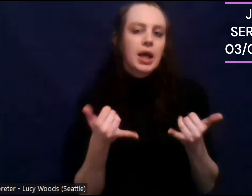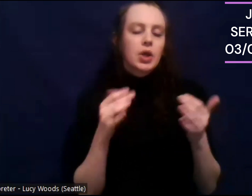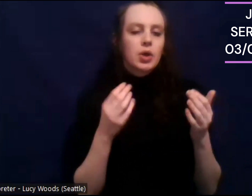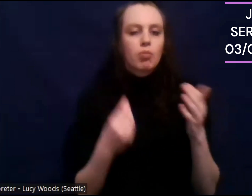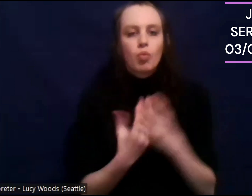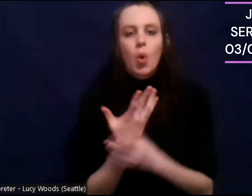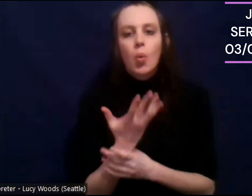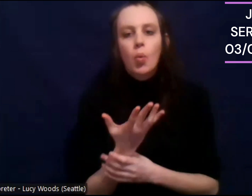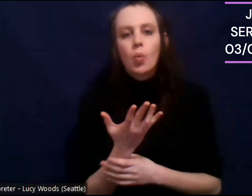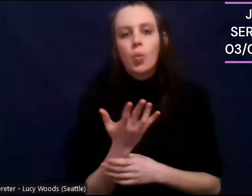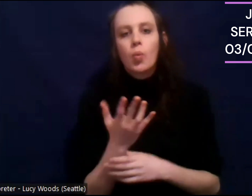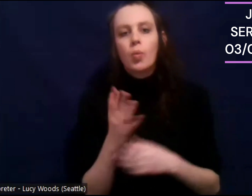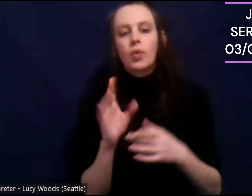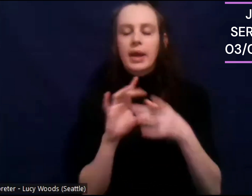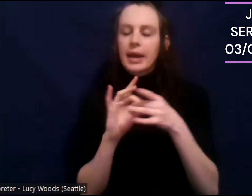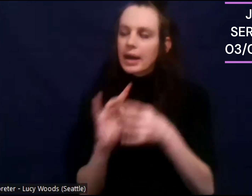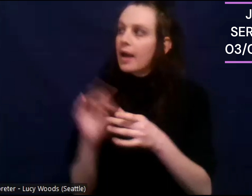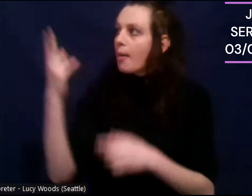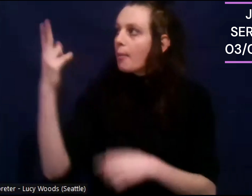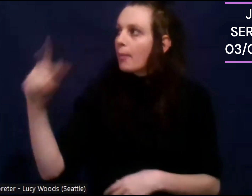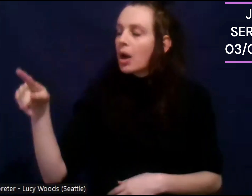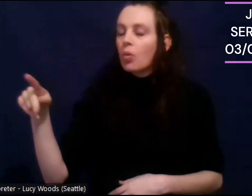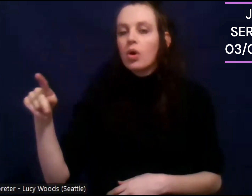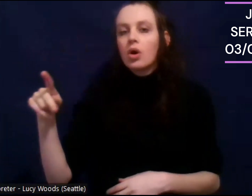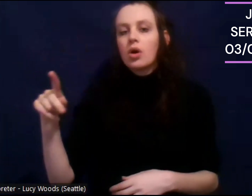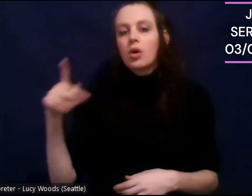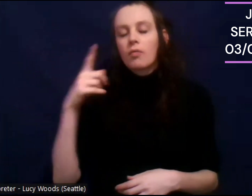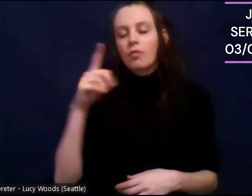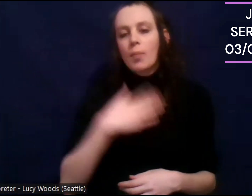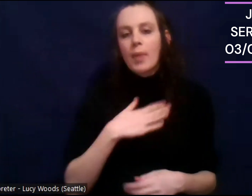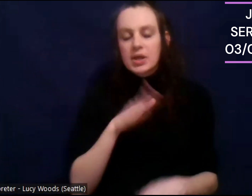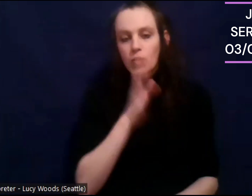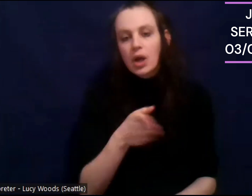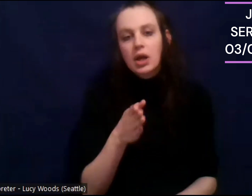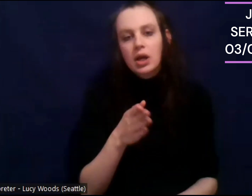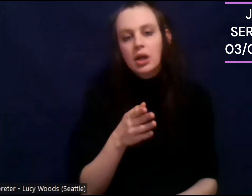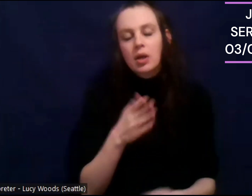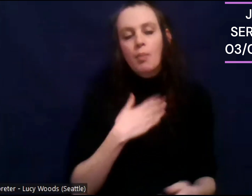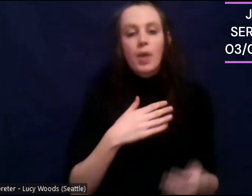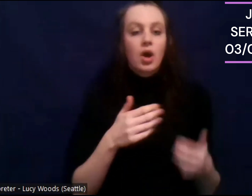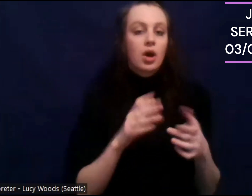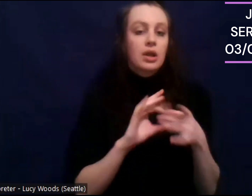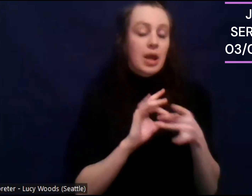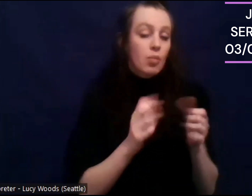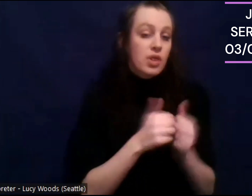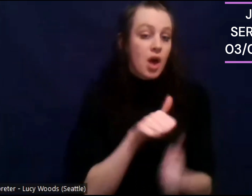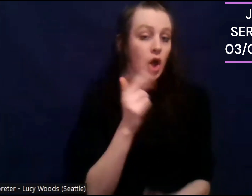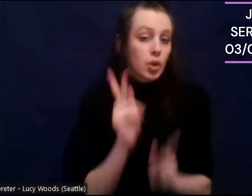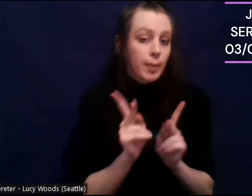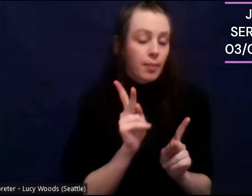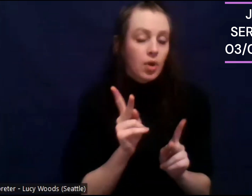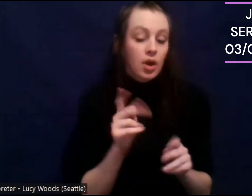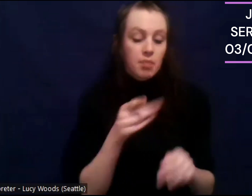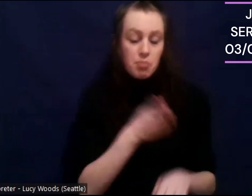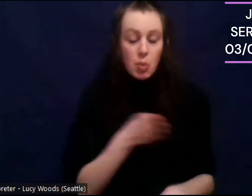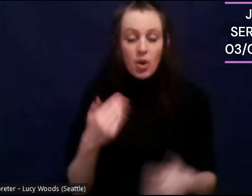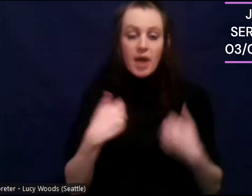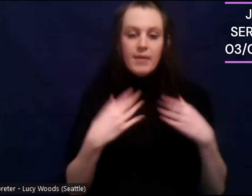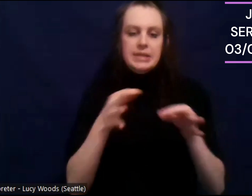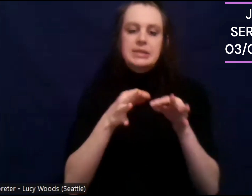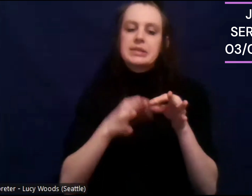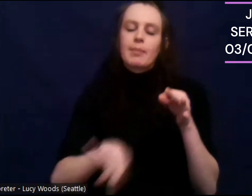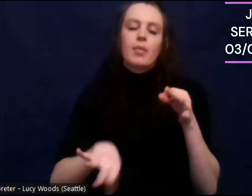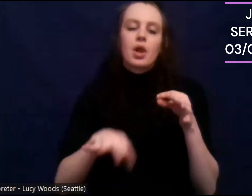my relationship with a higher power and my relationship with others. This book has some very simple instructions that are contained within the 12